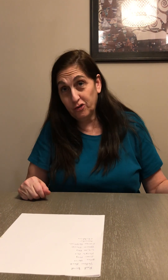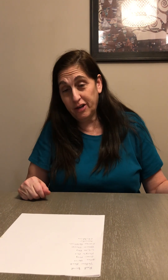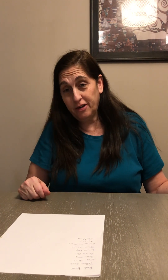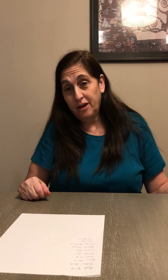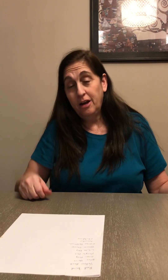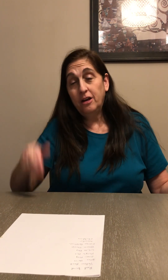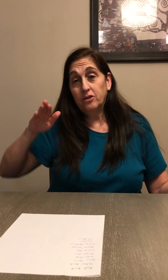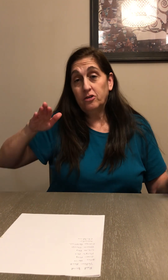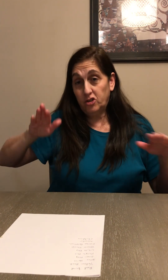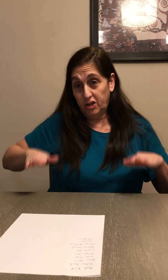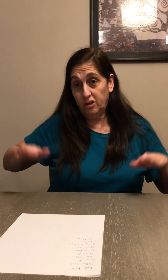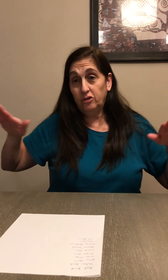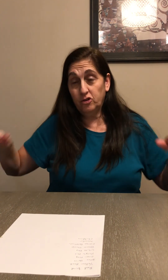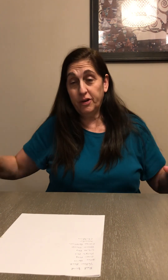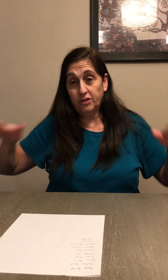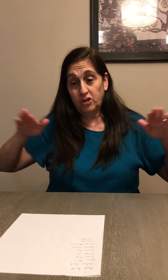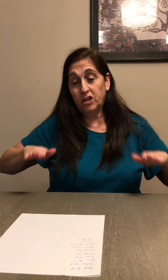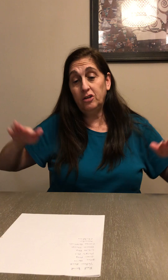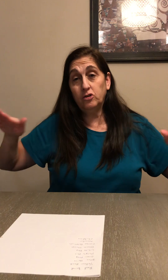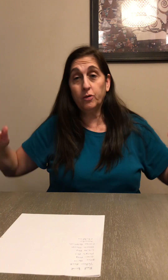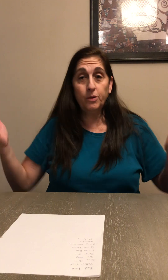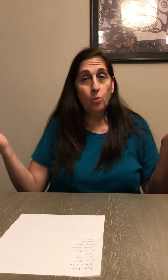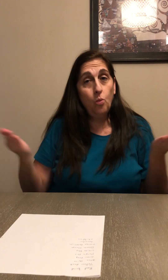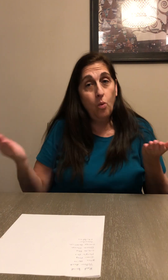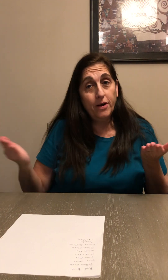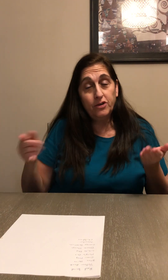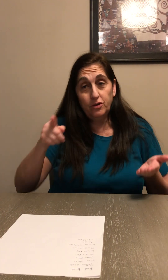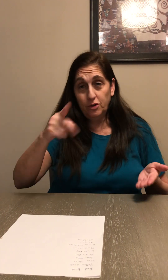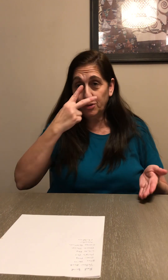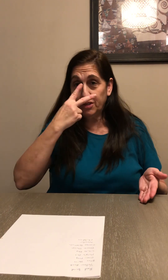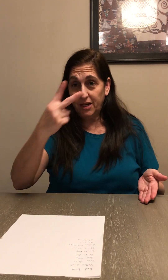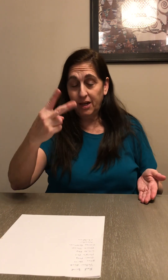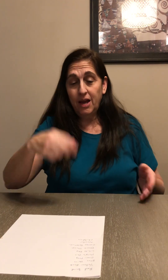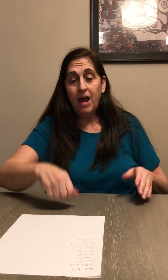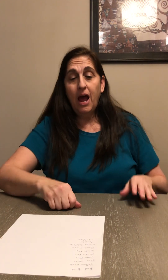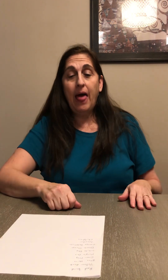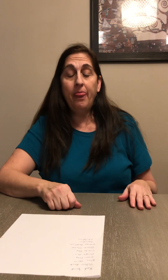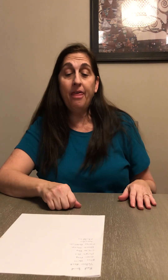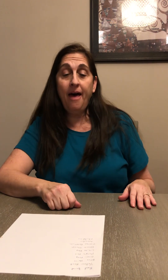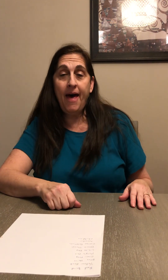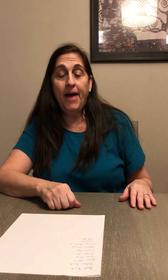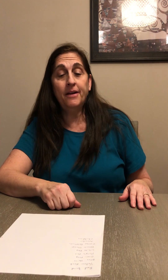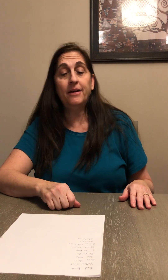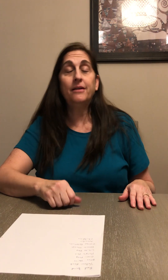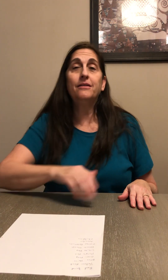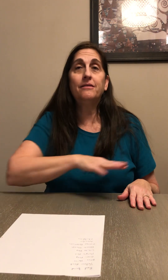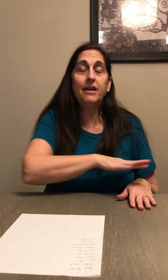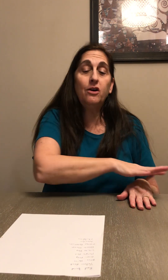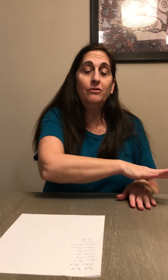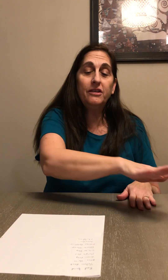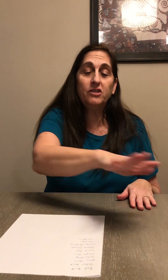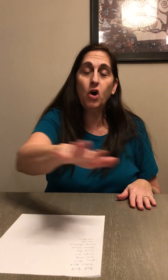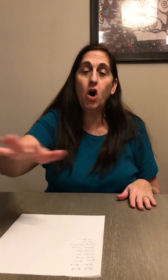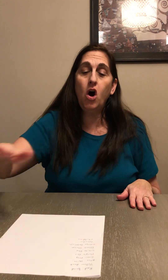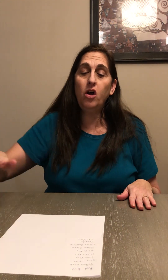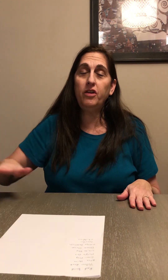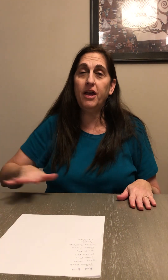children, children, children, what do you see? And then they list all the